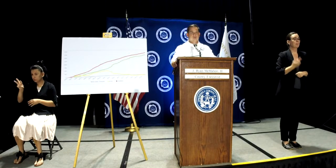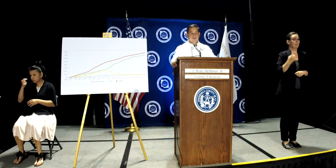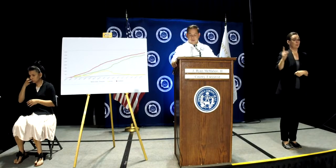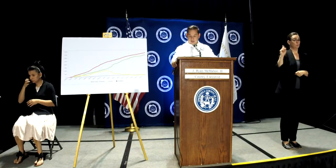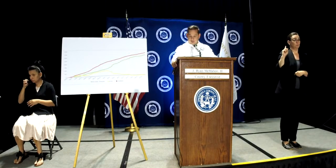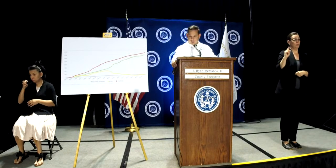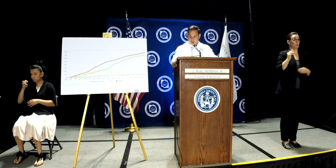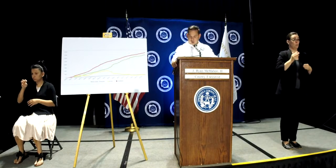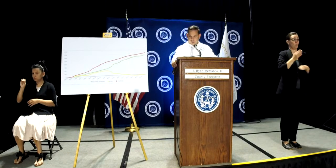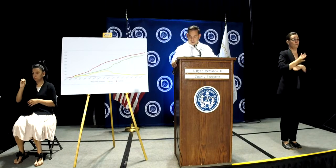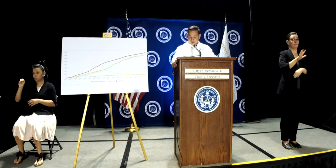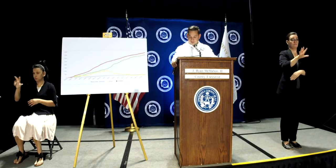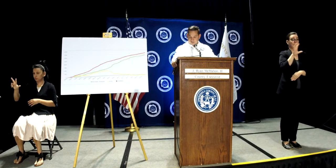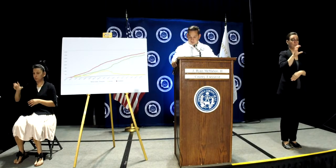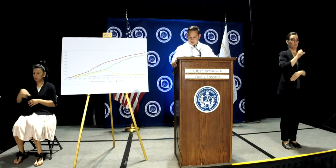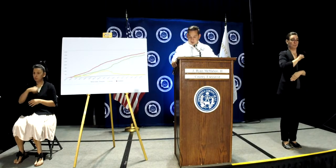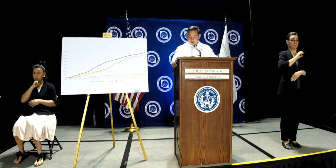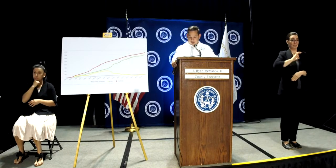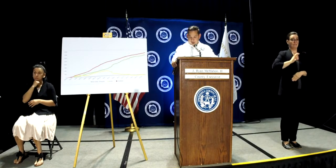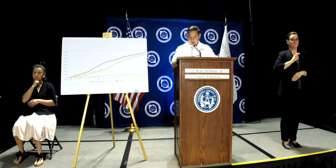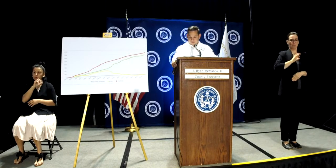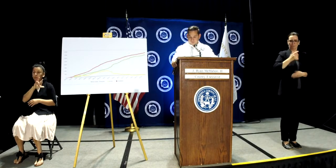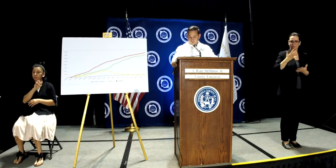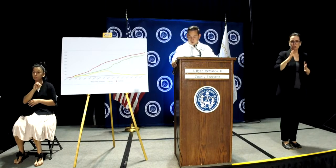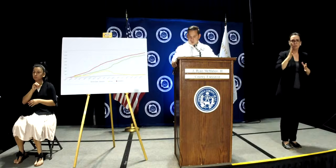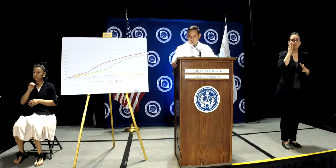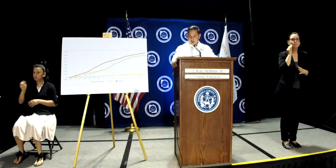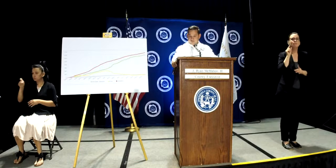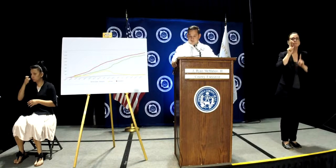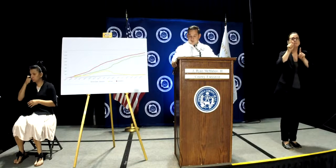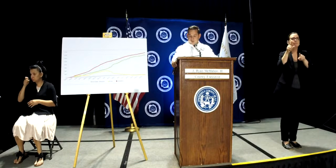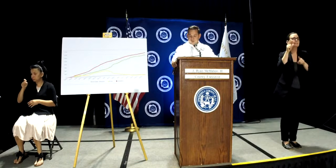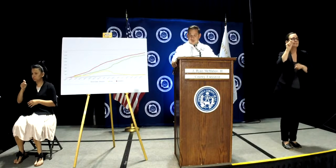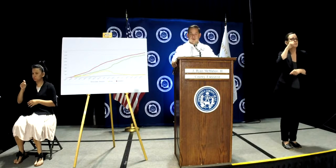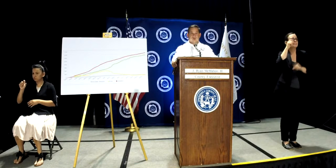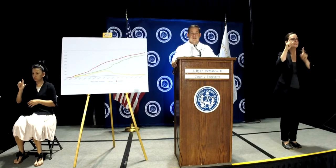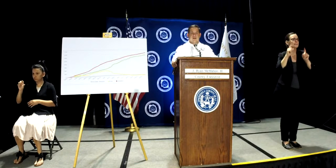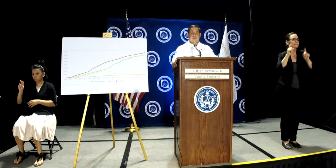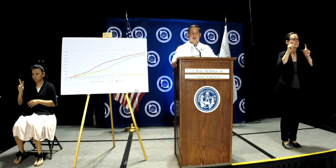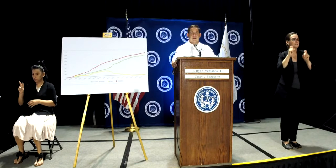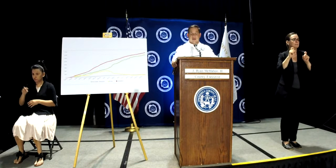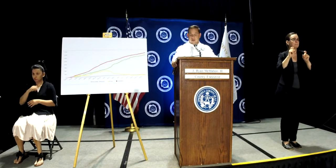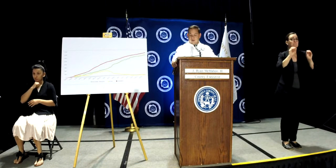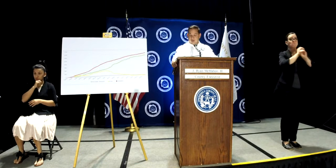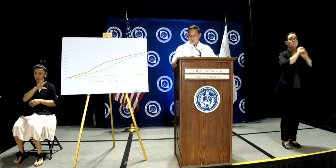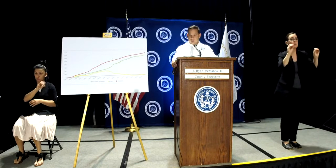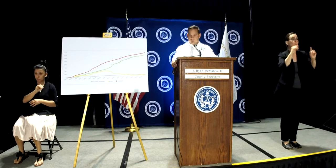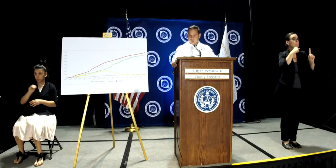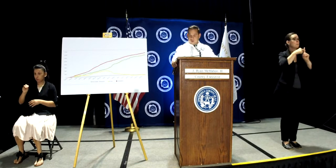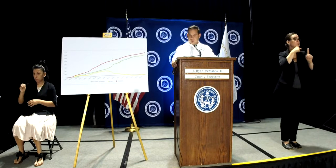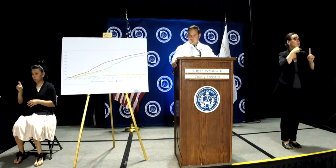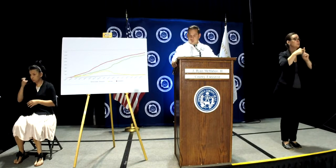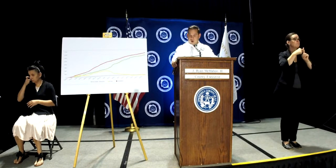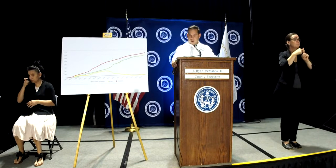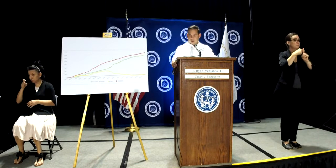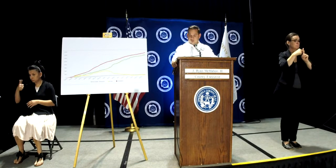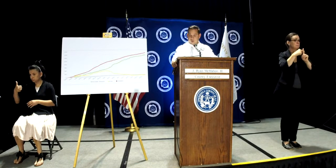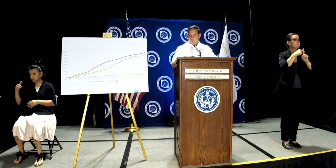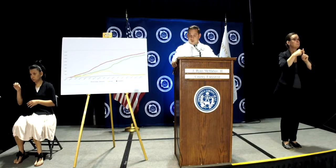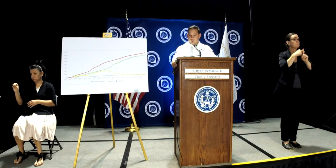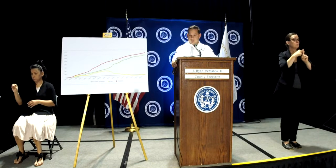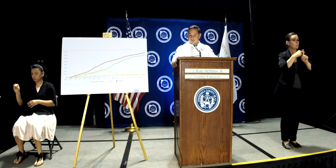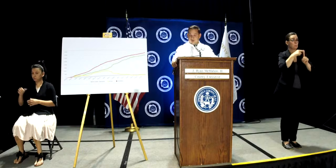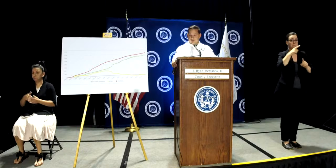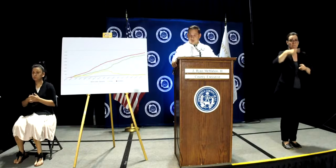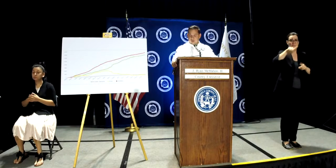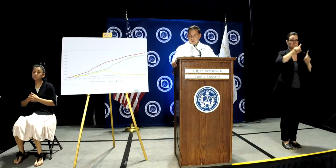tested to date, no positives. Again, for those districts that have not gone yet, please go to our health